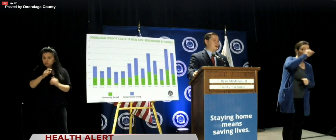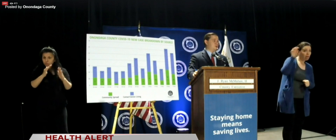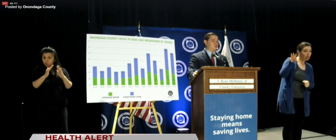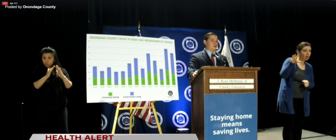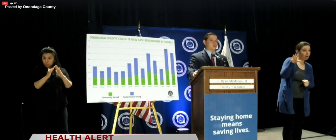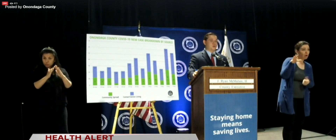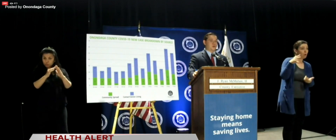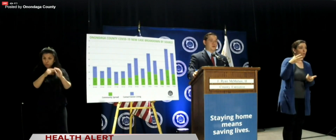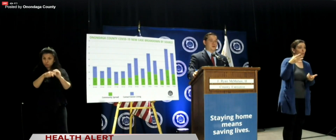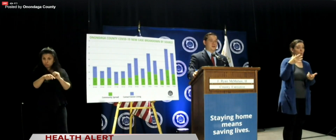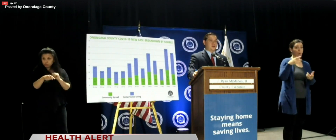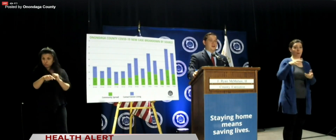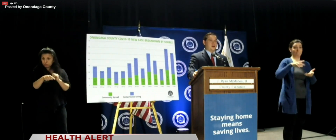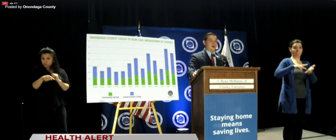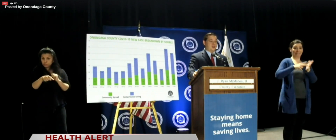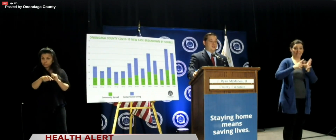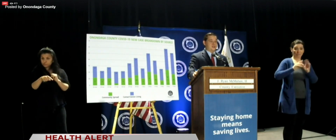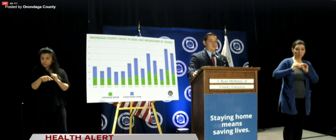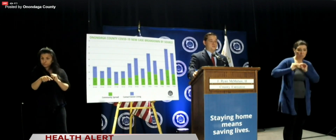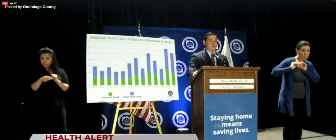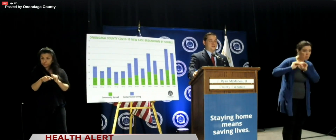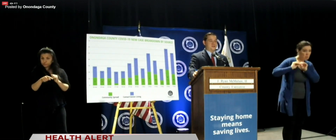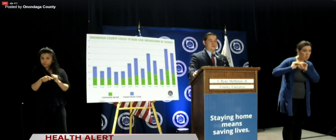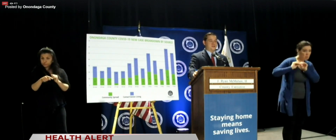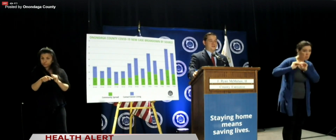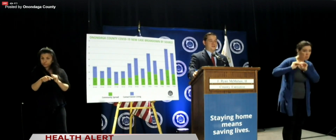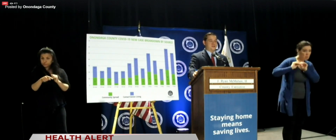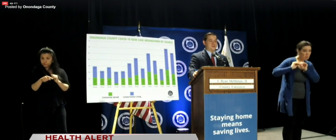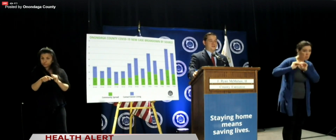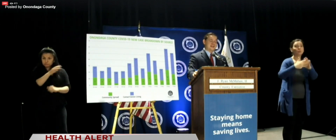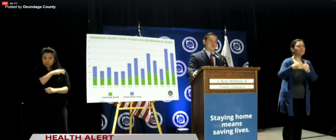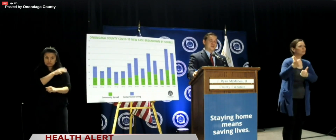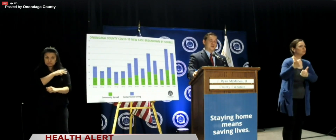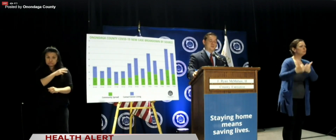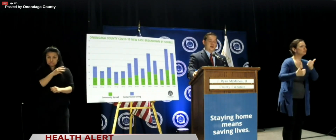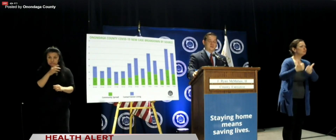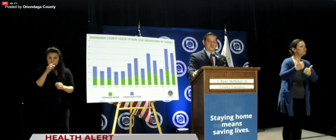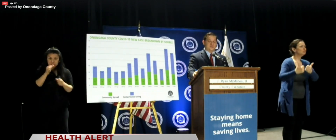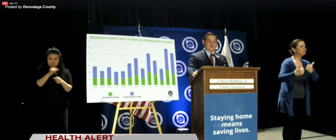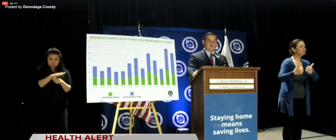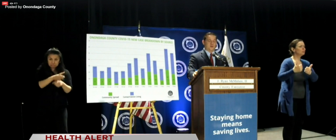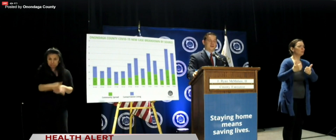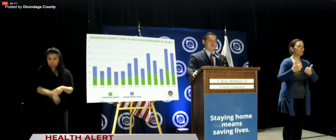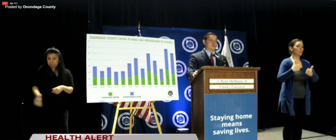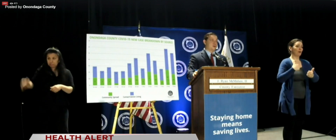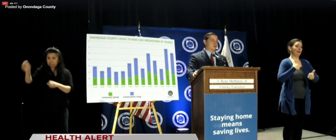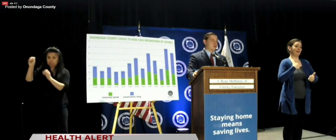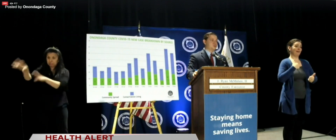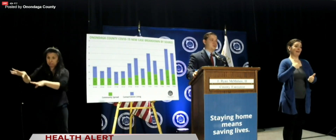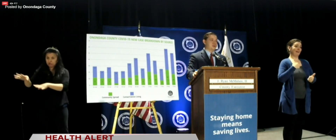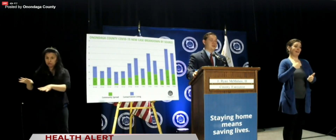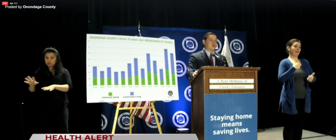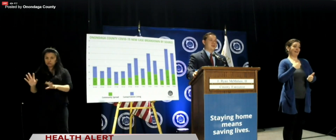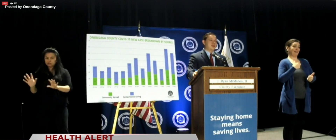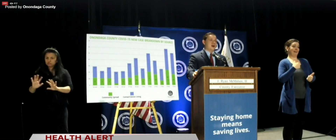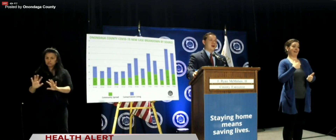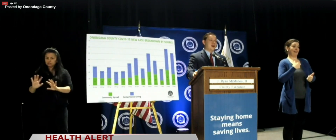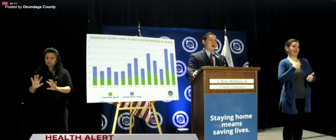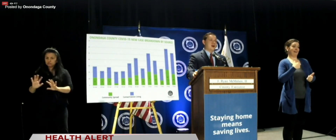at your front door? I mean, these are things I didn't think about 4 days ago, trust me.